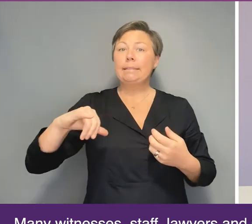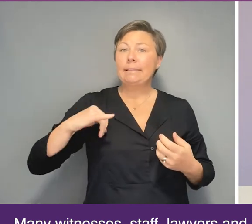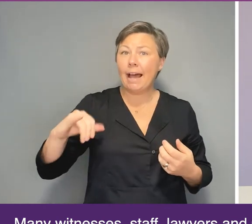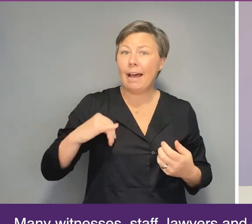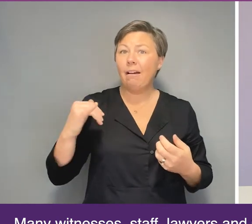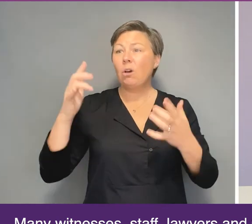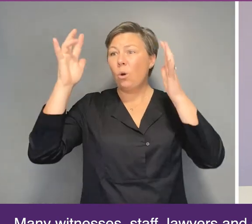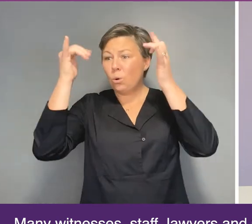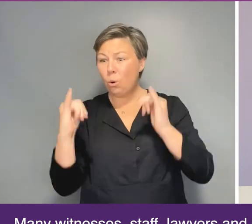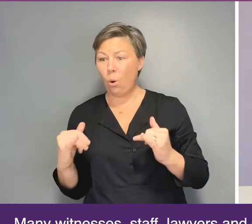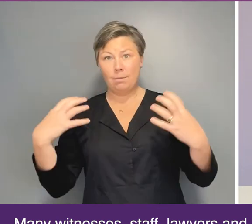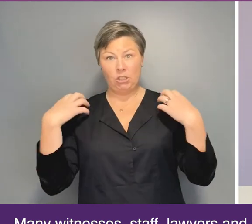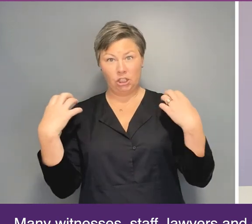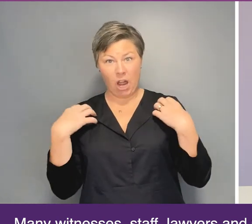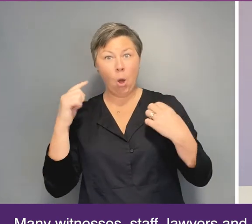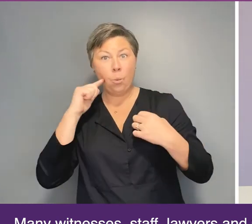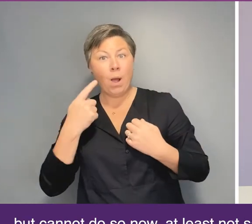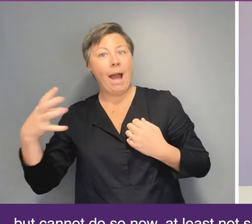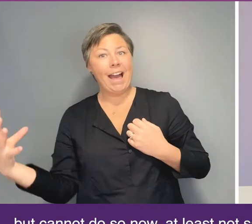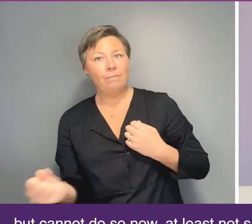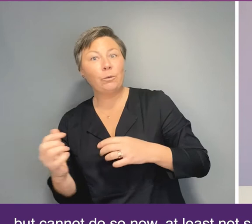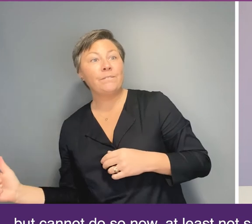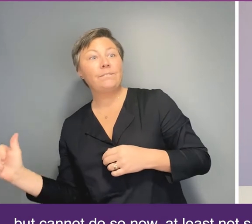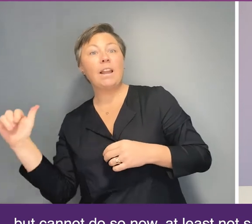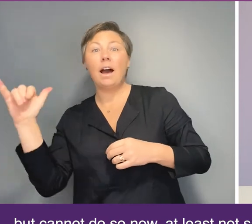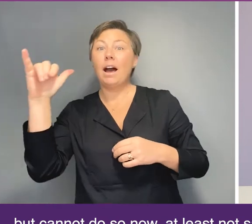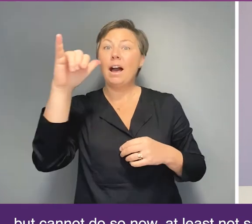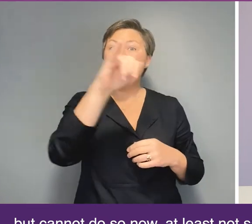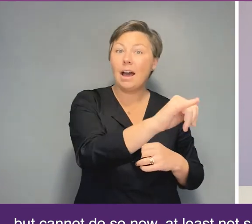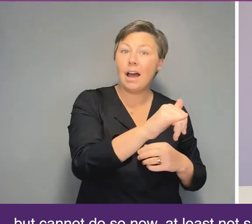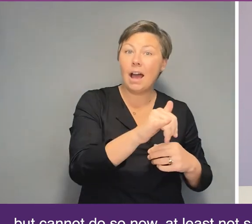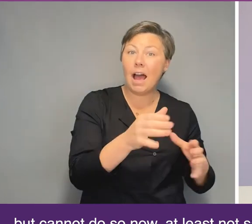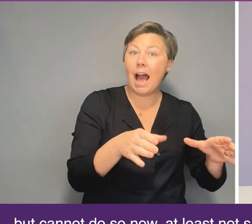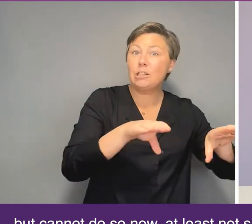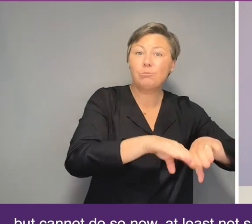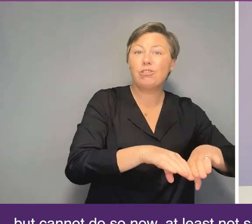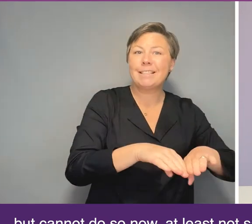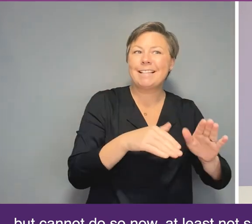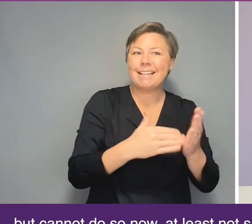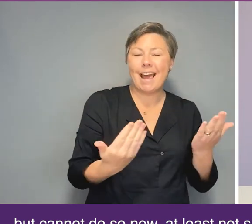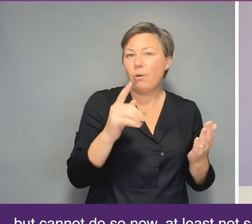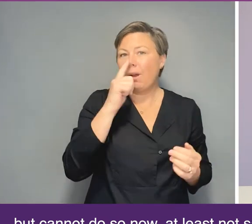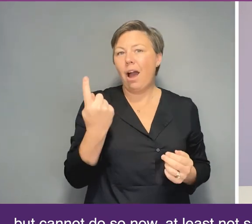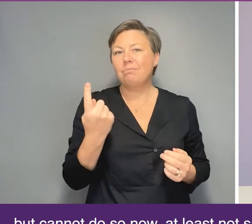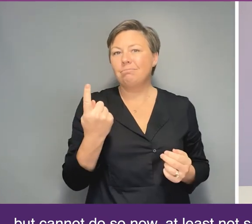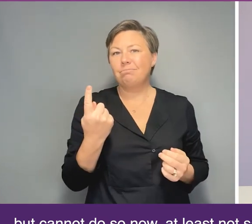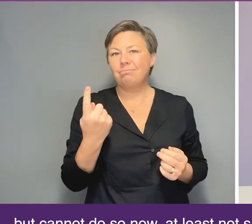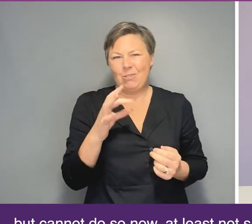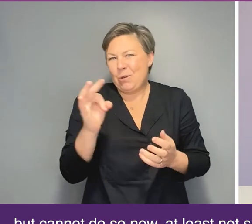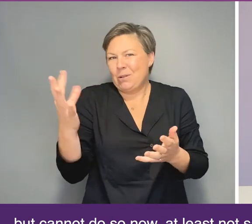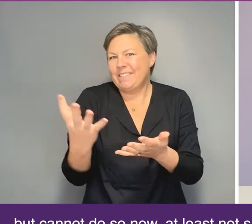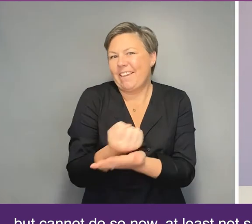would have had to travel to Alice Springs for the hearing, but cannot do so now, at least not safely